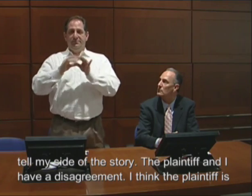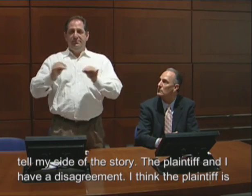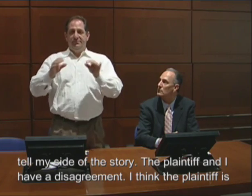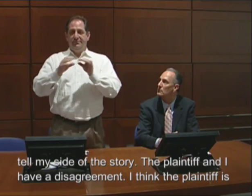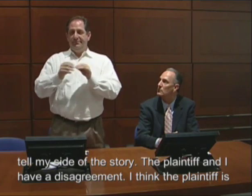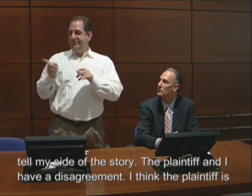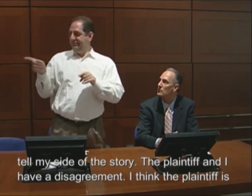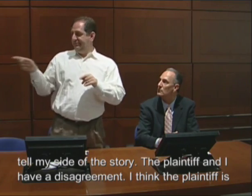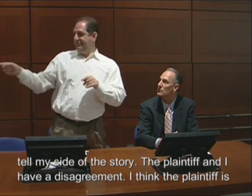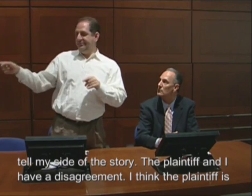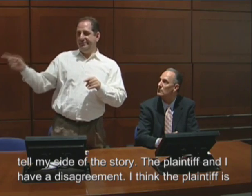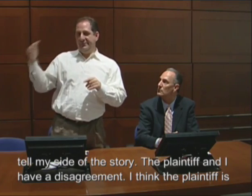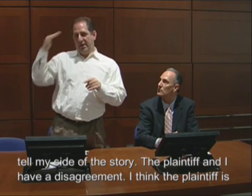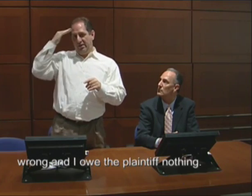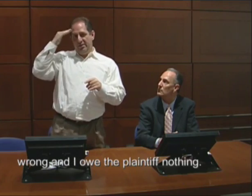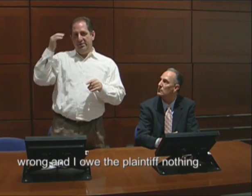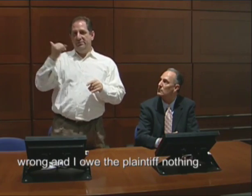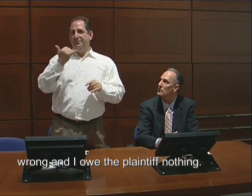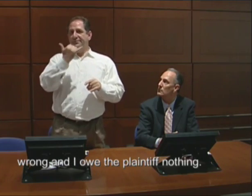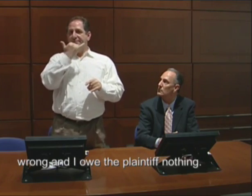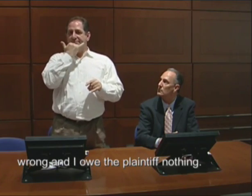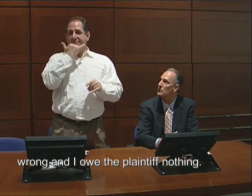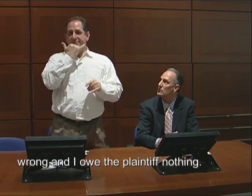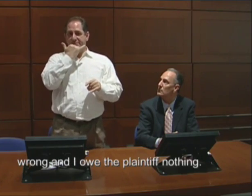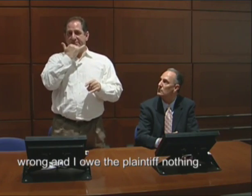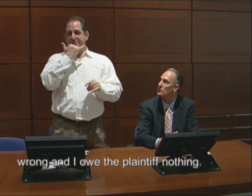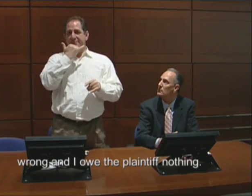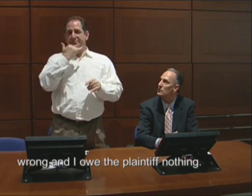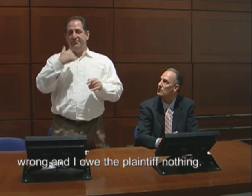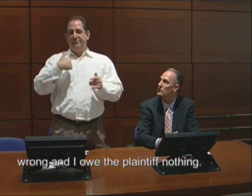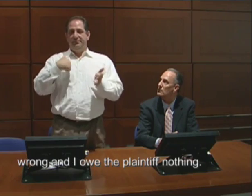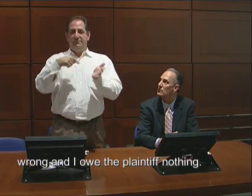I think the plaintiff is wrong, and I owe the plaintiff nothing.